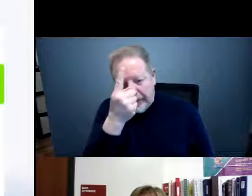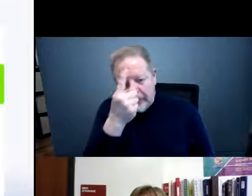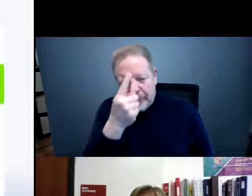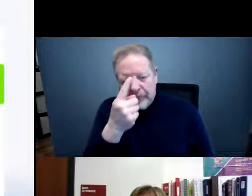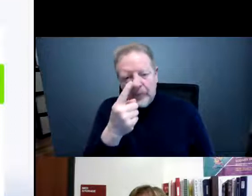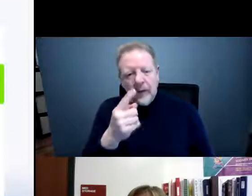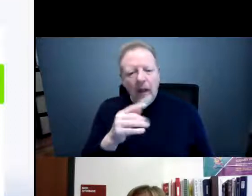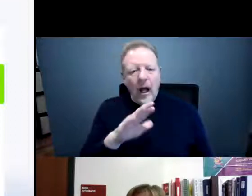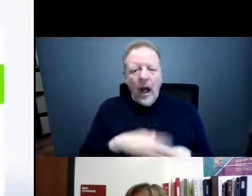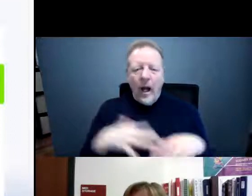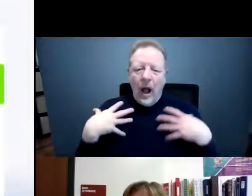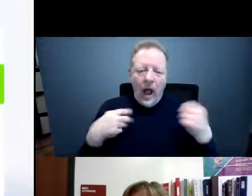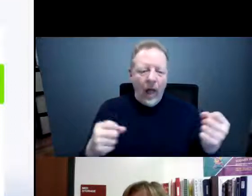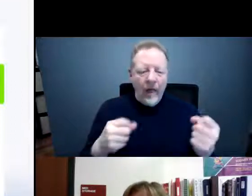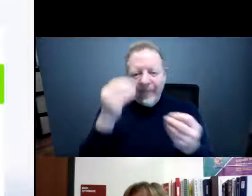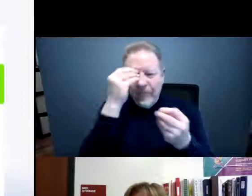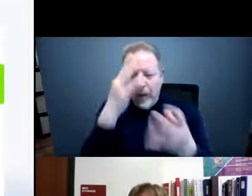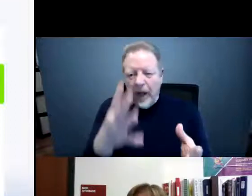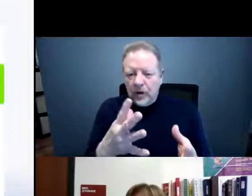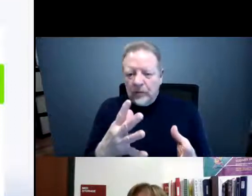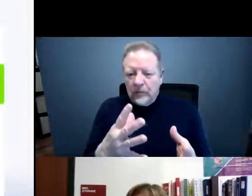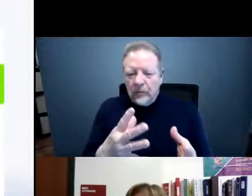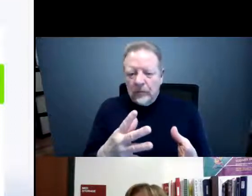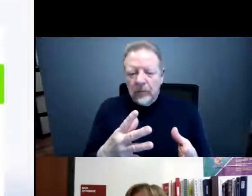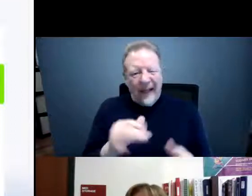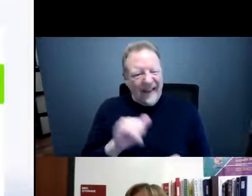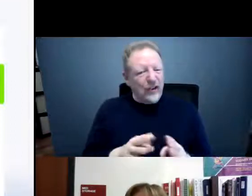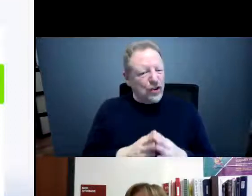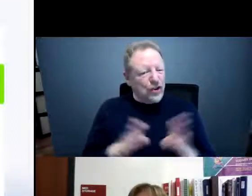health information as it is, and that's just the general population.